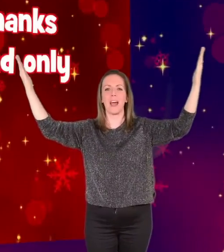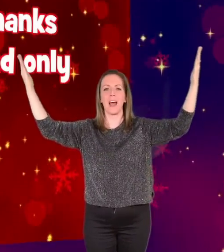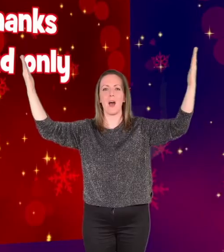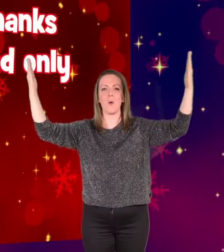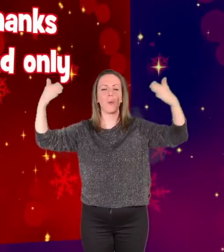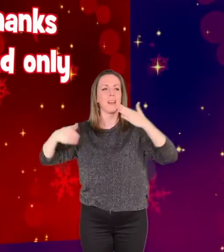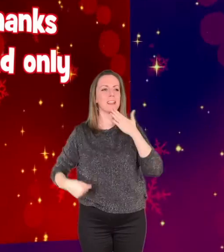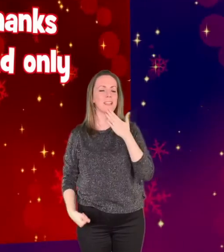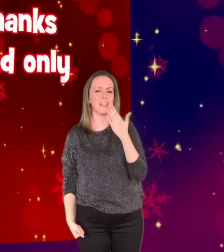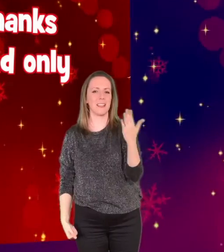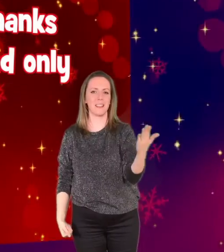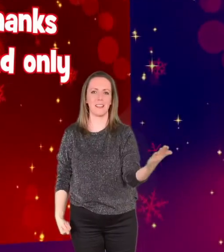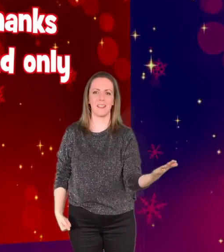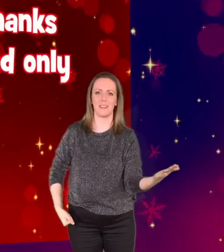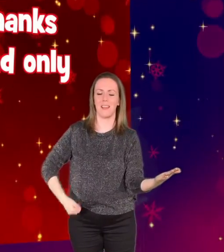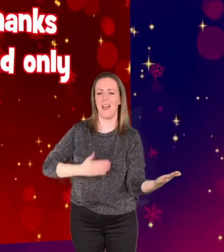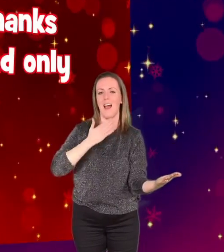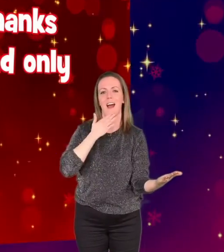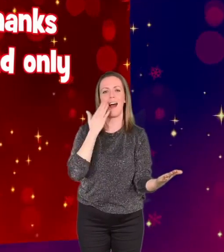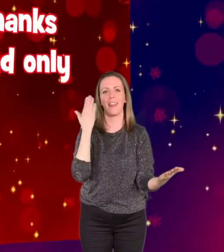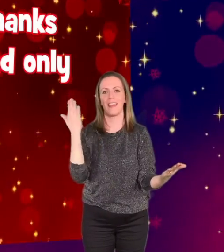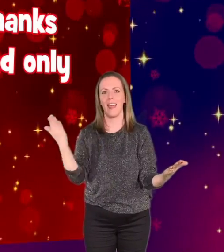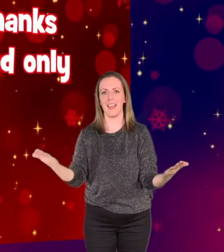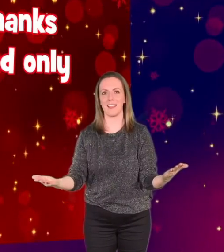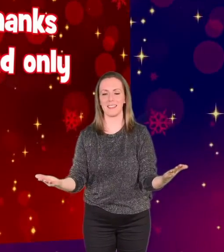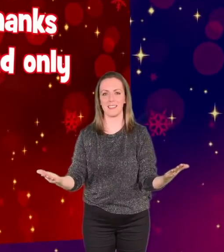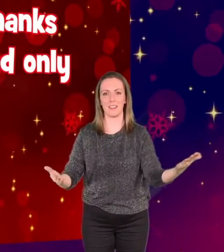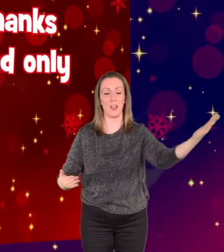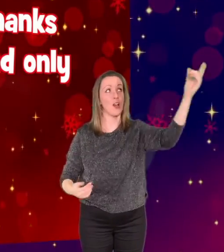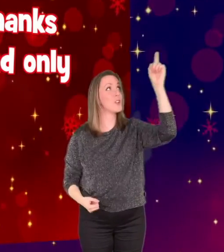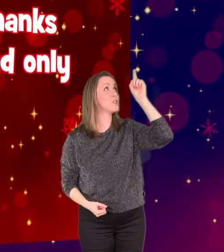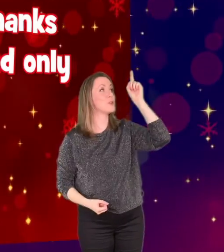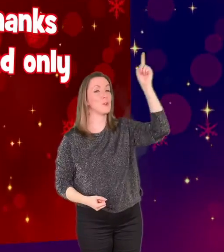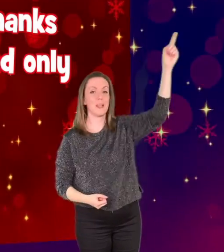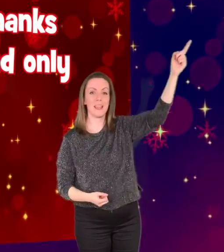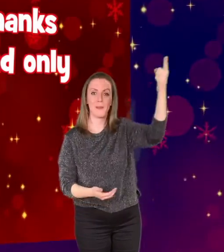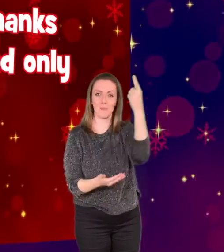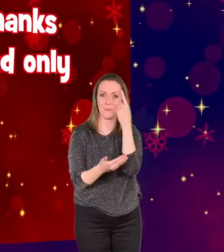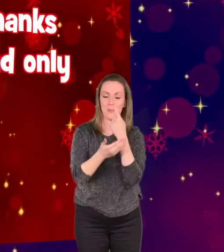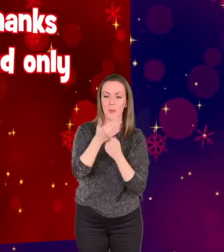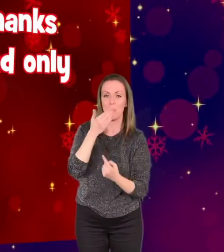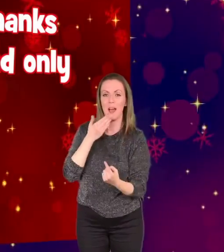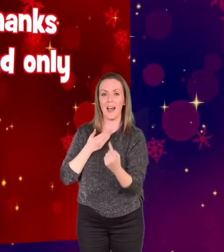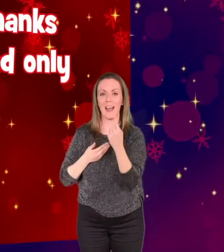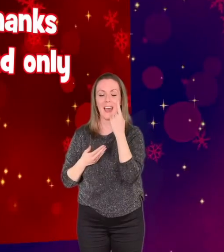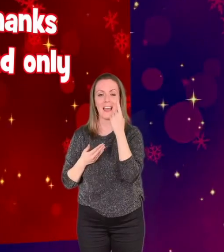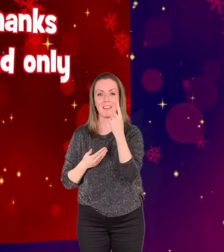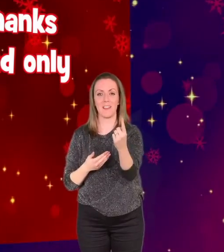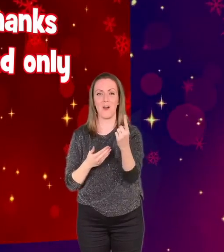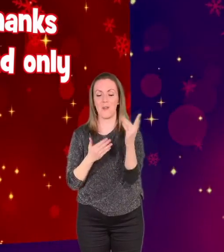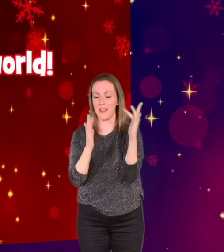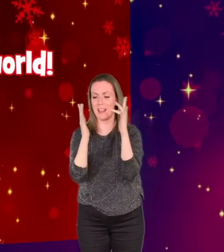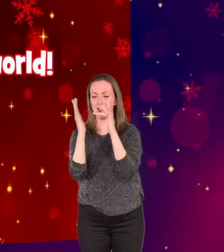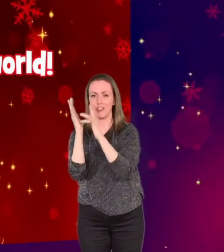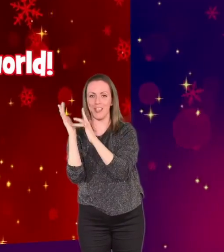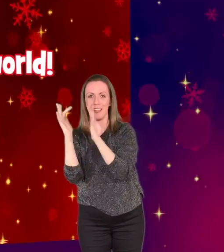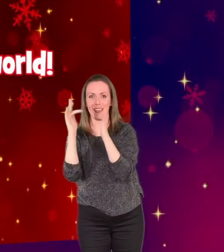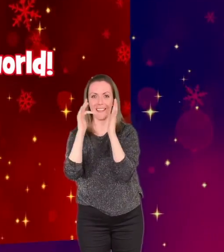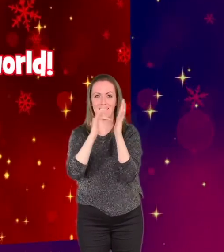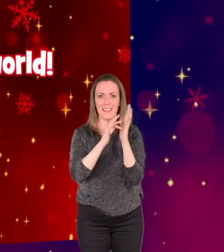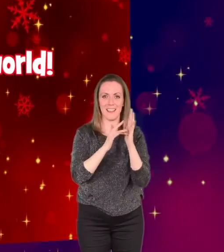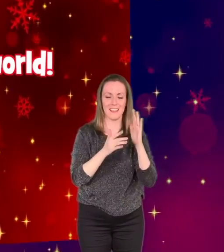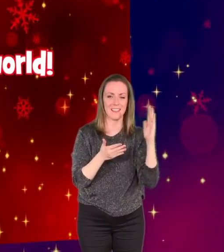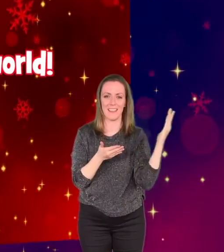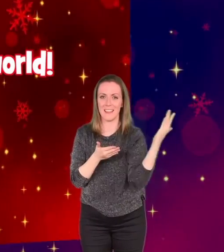him we'll we'll bring our thanks to him the one oh